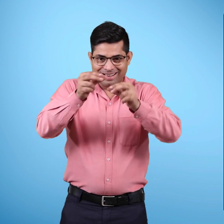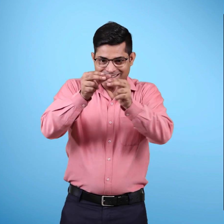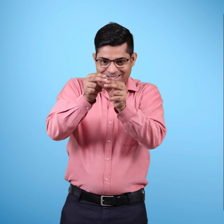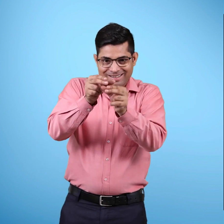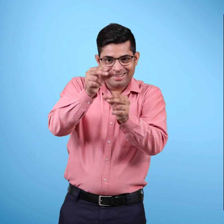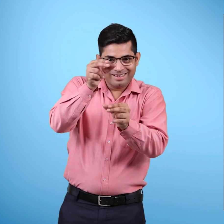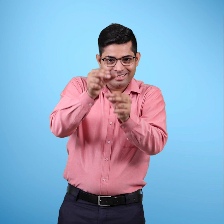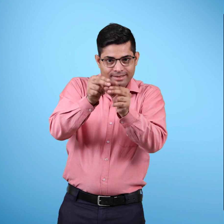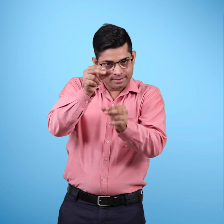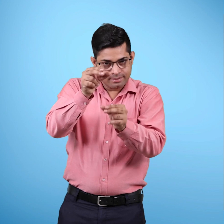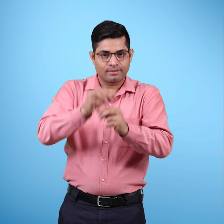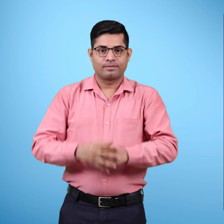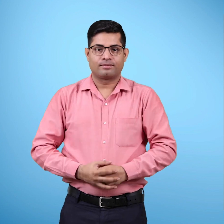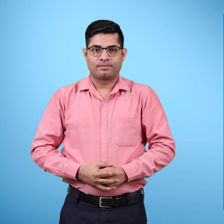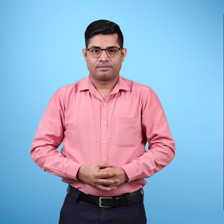test tube,